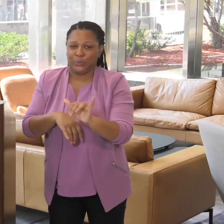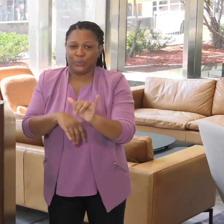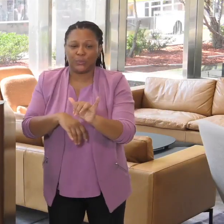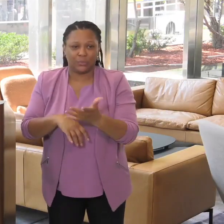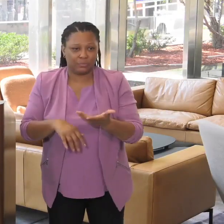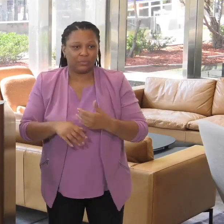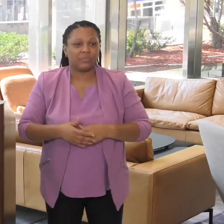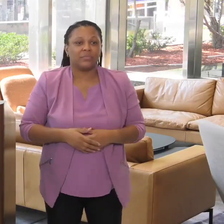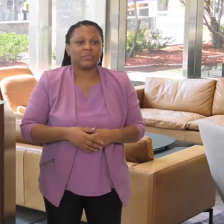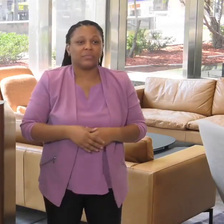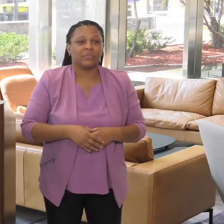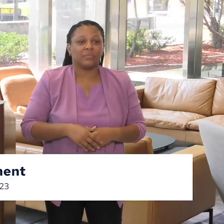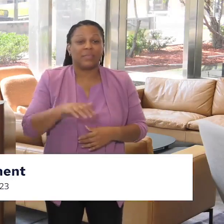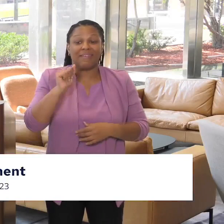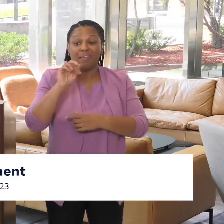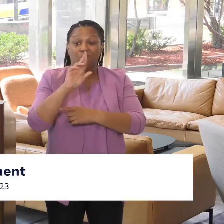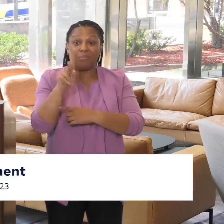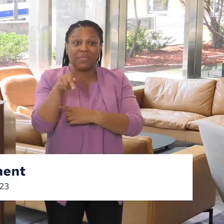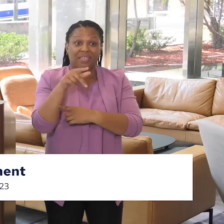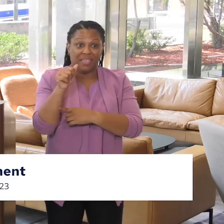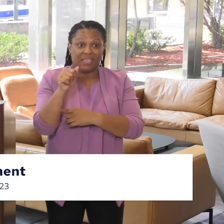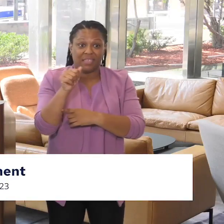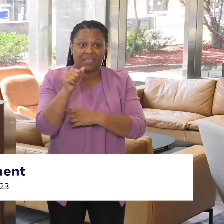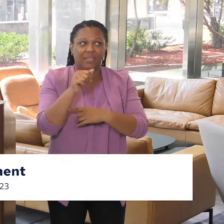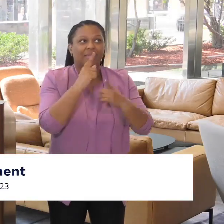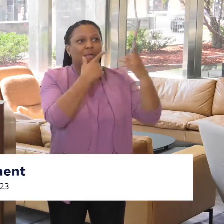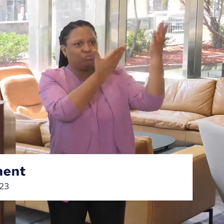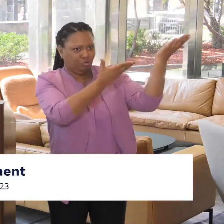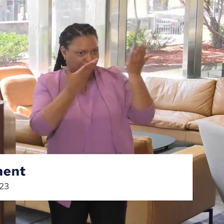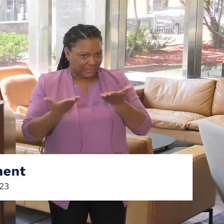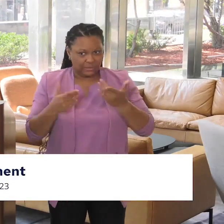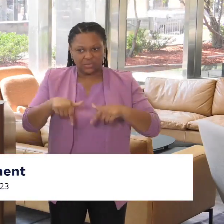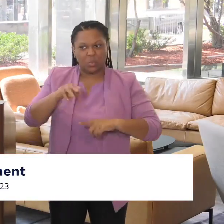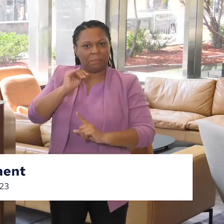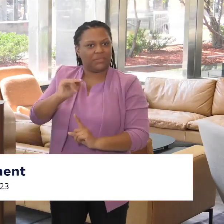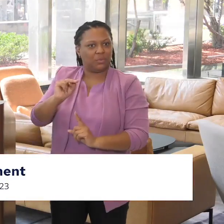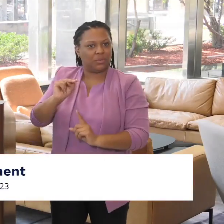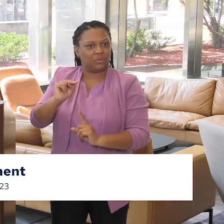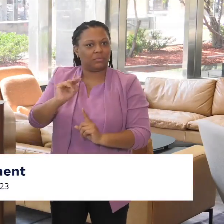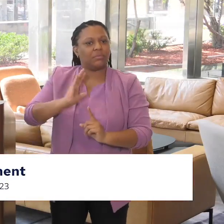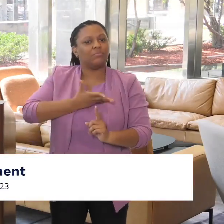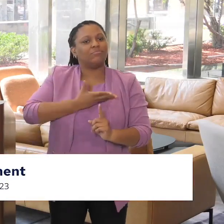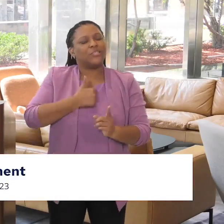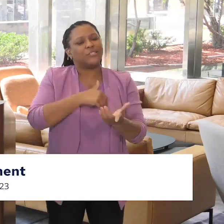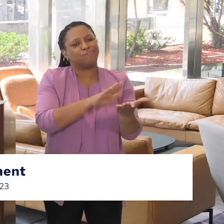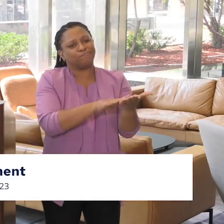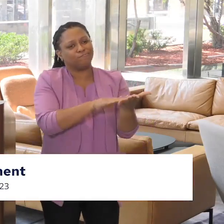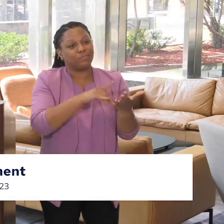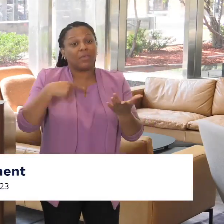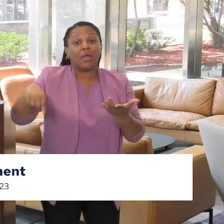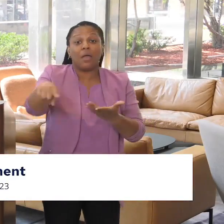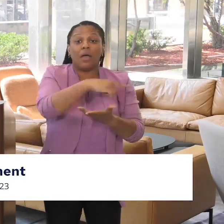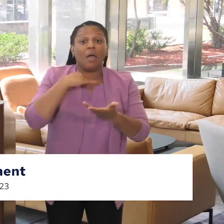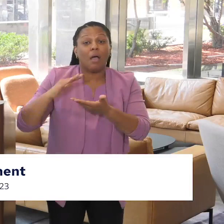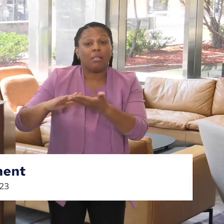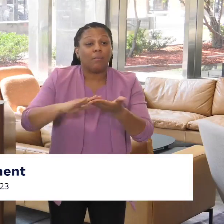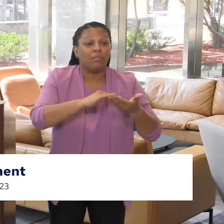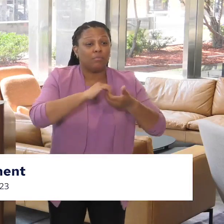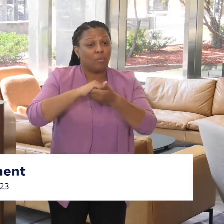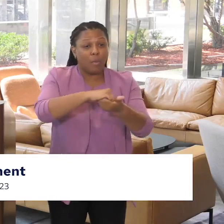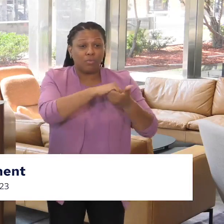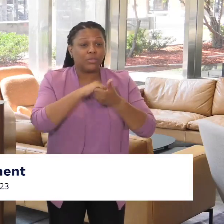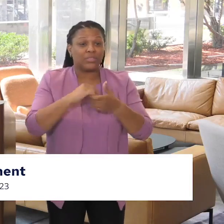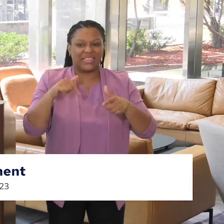ARPA is delivering for Minnesota today, and I want to commend the collaboration that takes place in the 4th Congressional